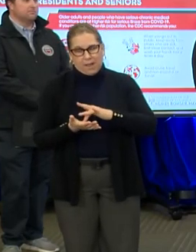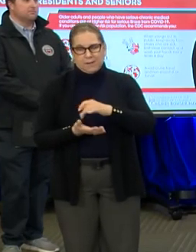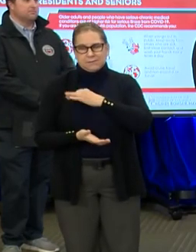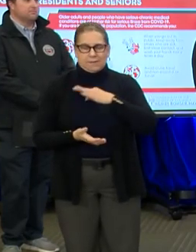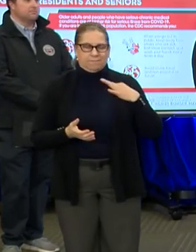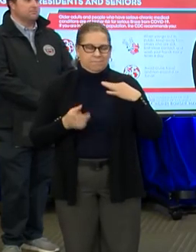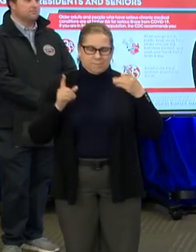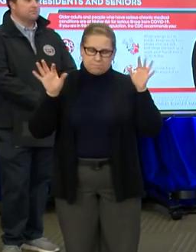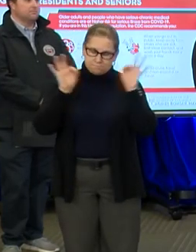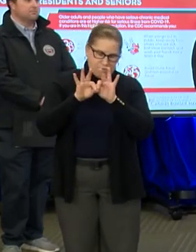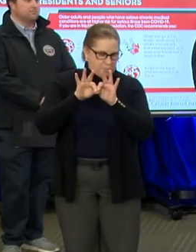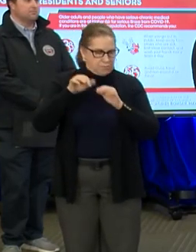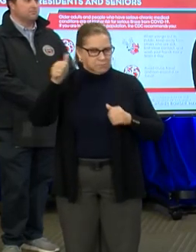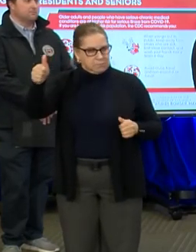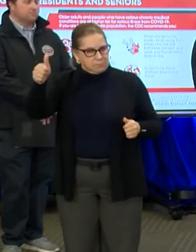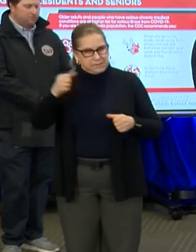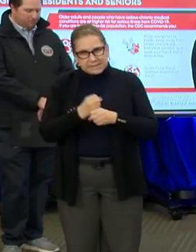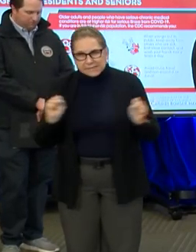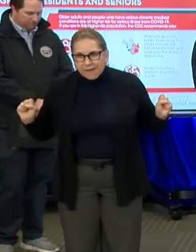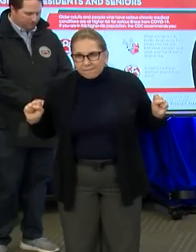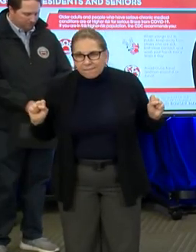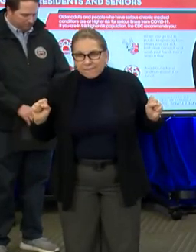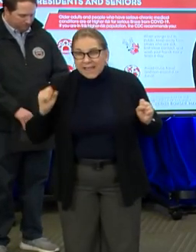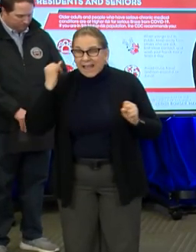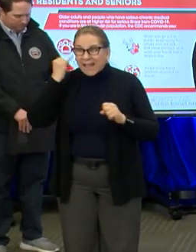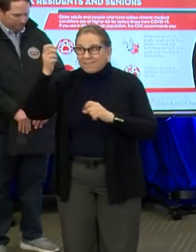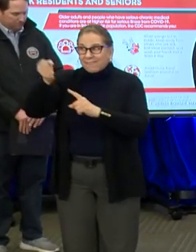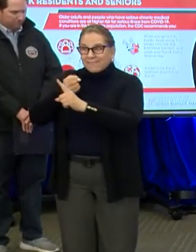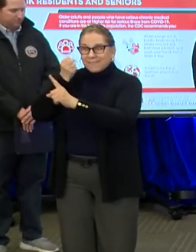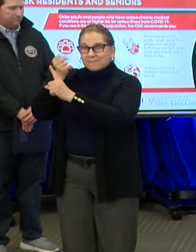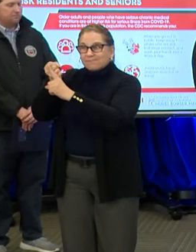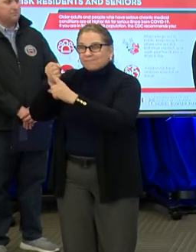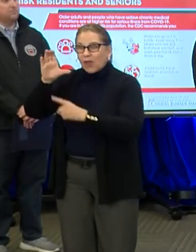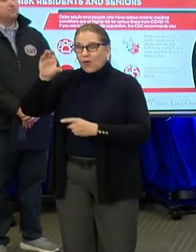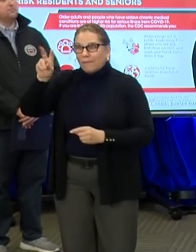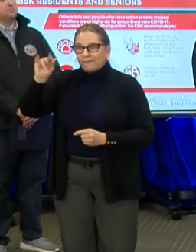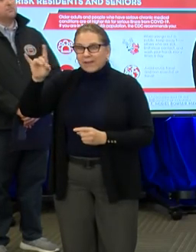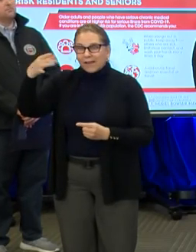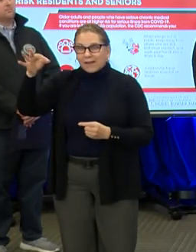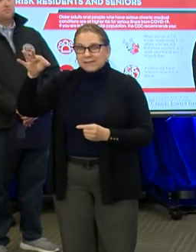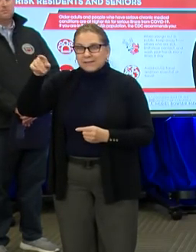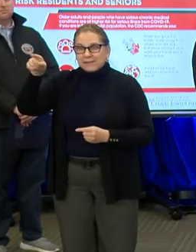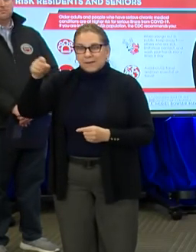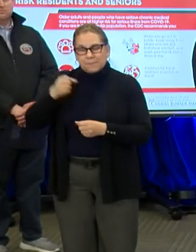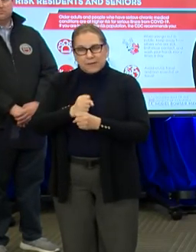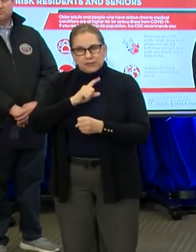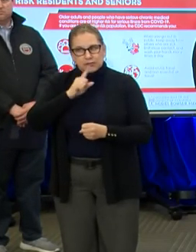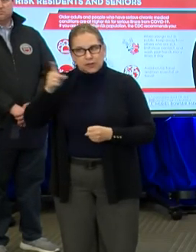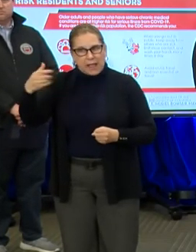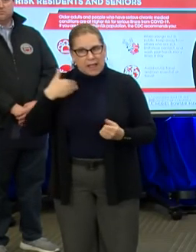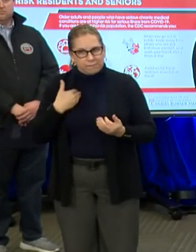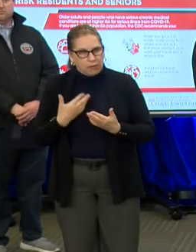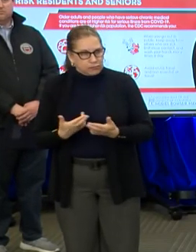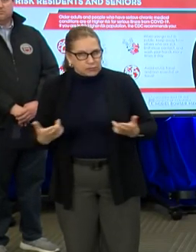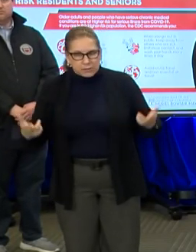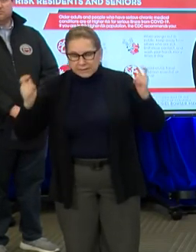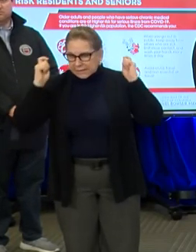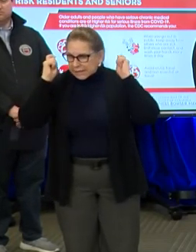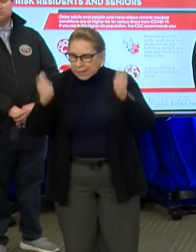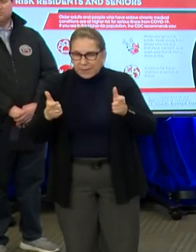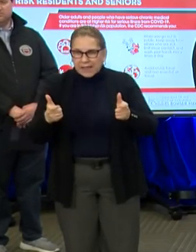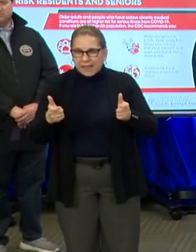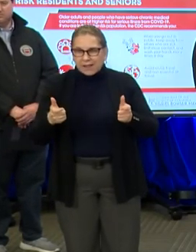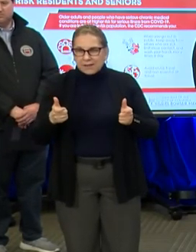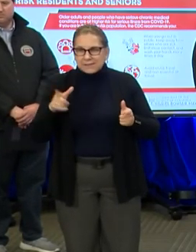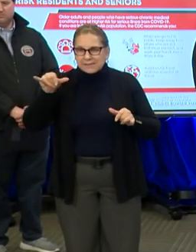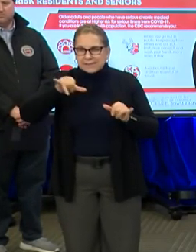are infected or impacted by COVID-19, we get them the resources that they need, that they self-quarantine so that they don't